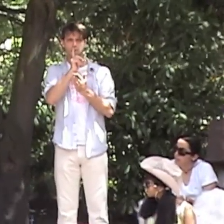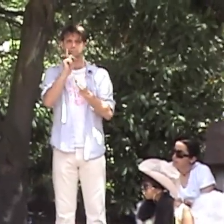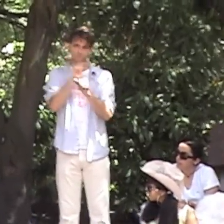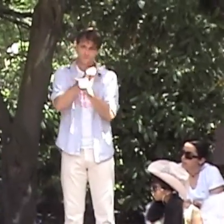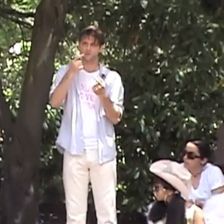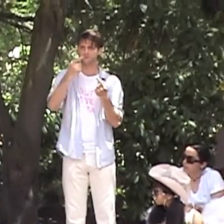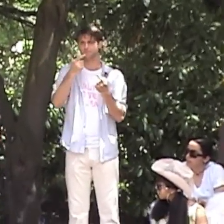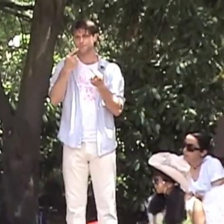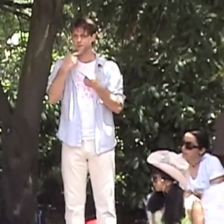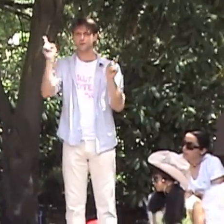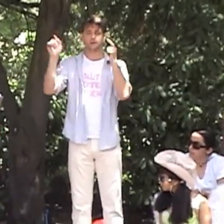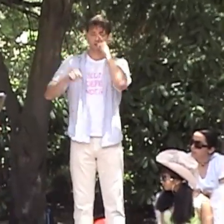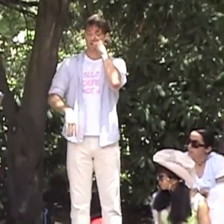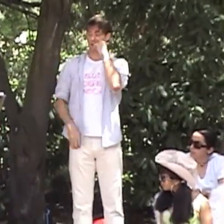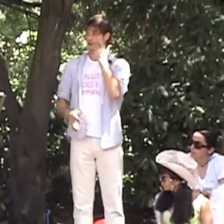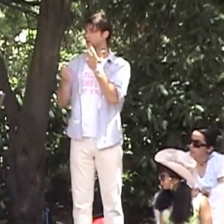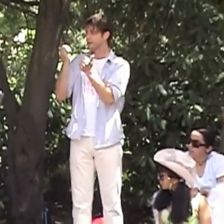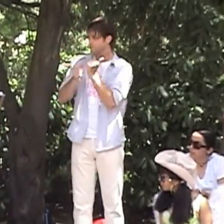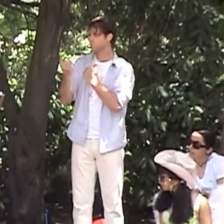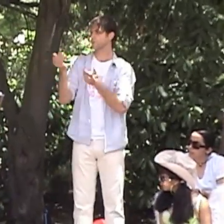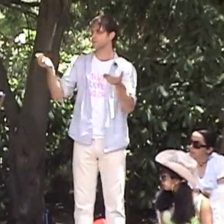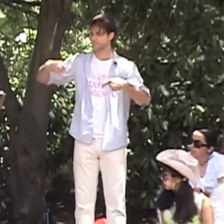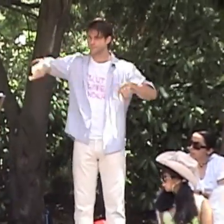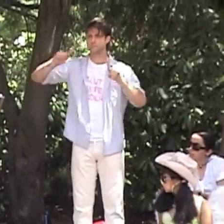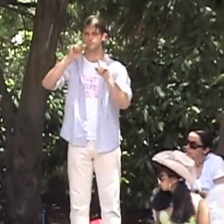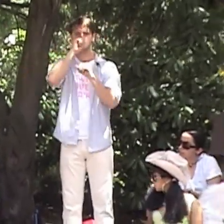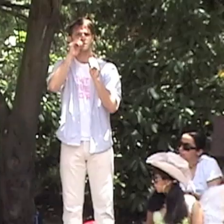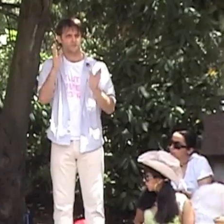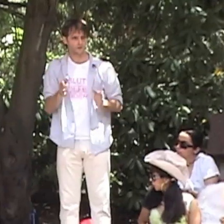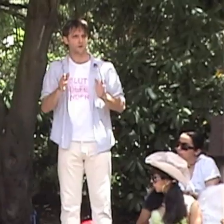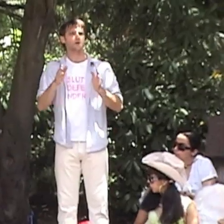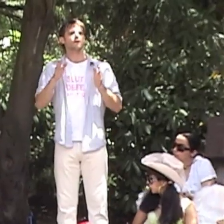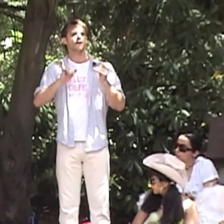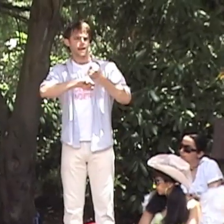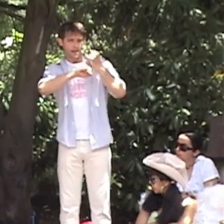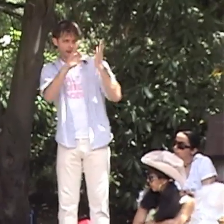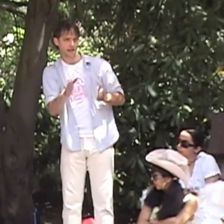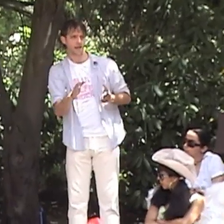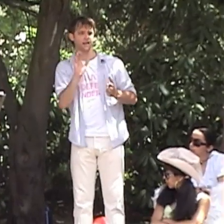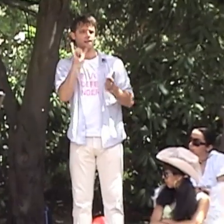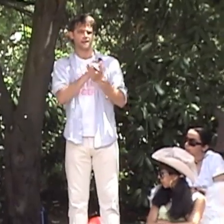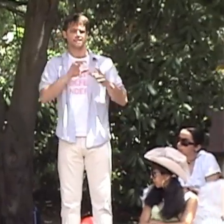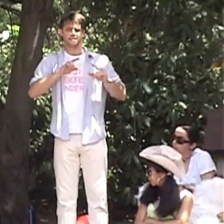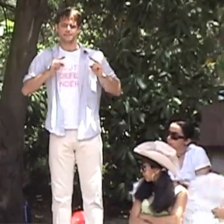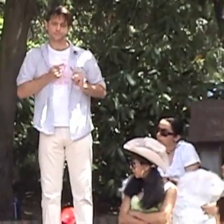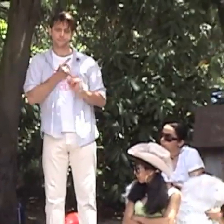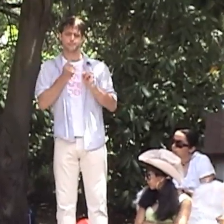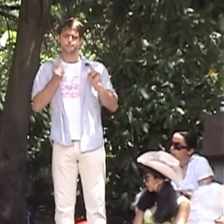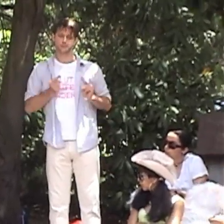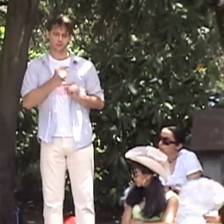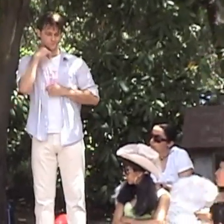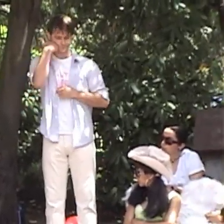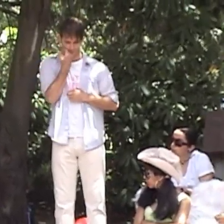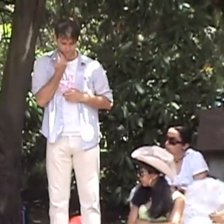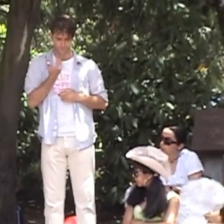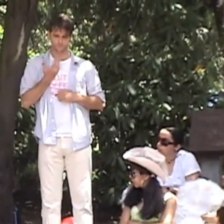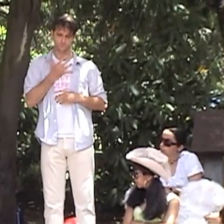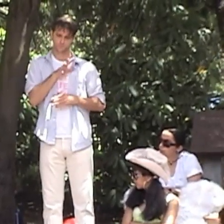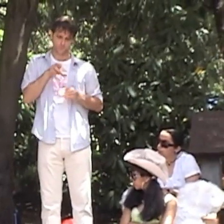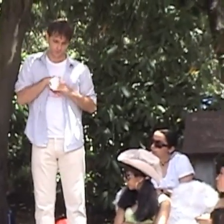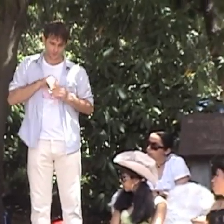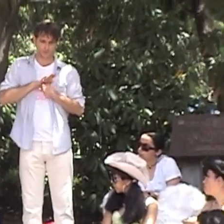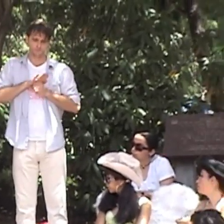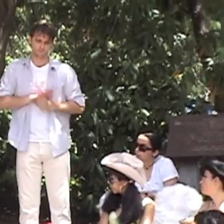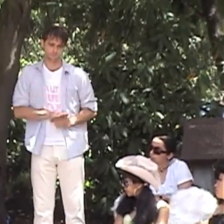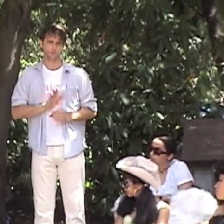like to invite every survivor and ally in the audience to release that burden of pain and shame, to acknowledge